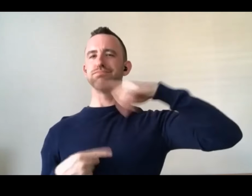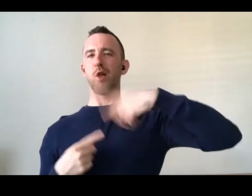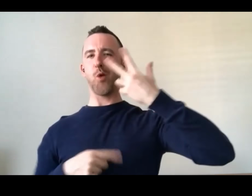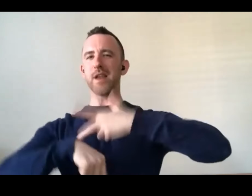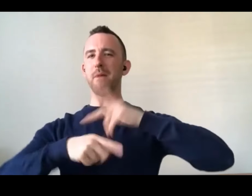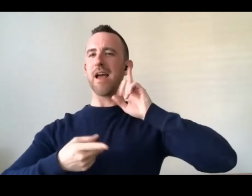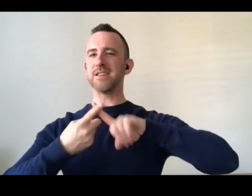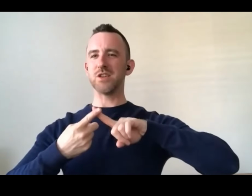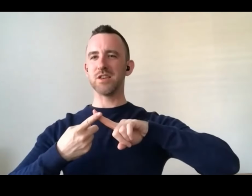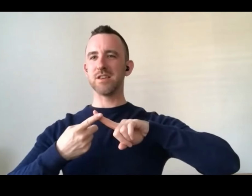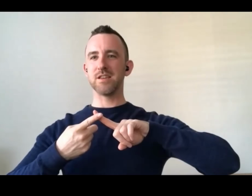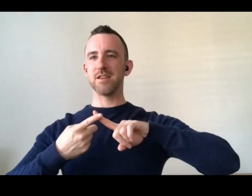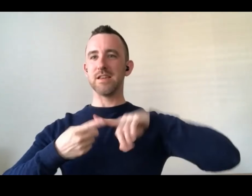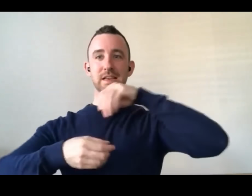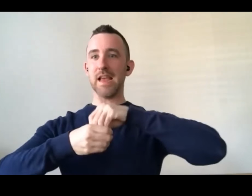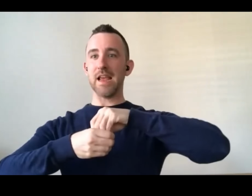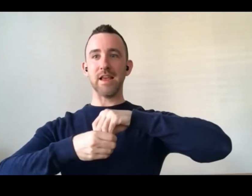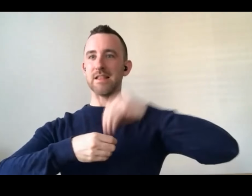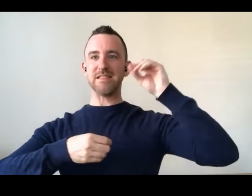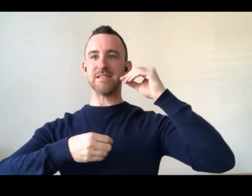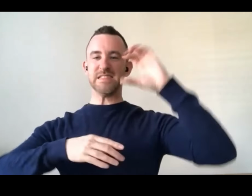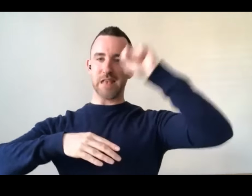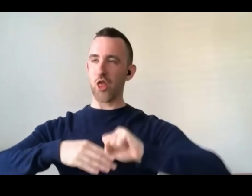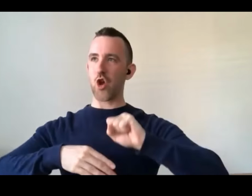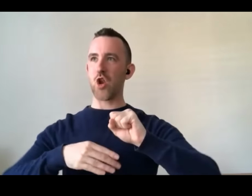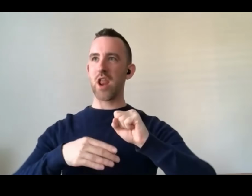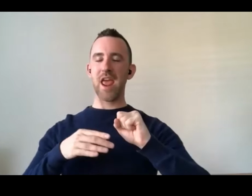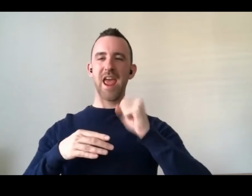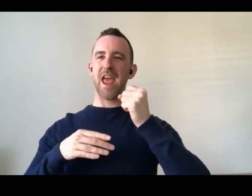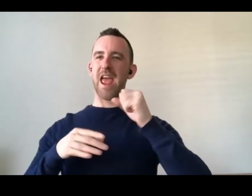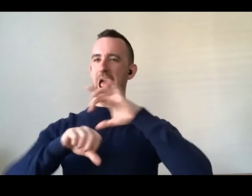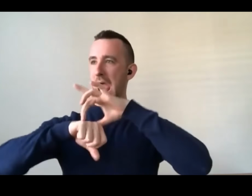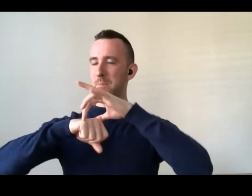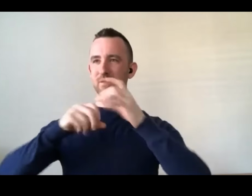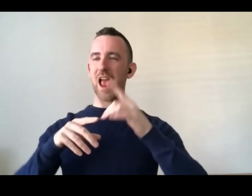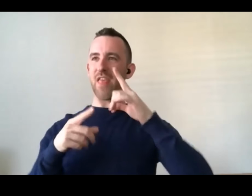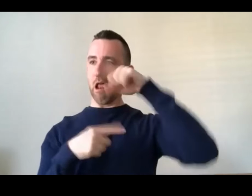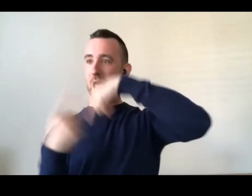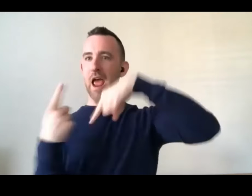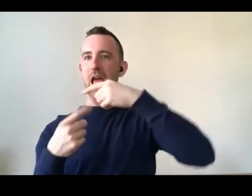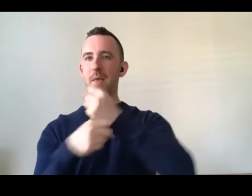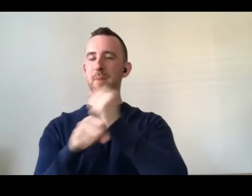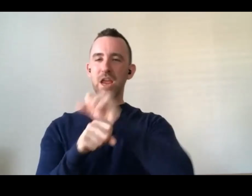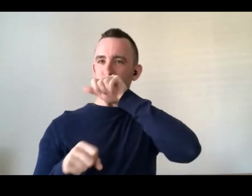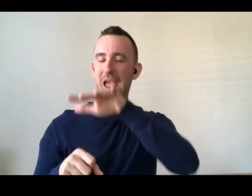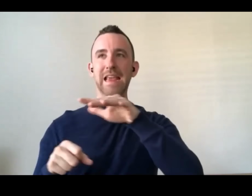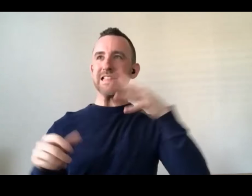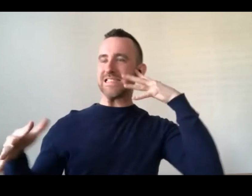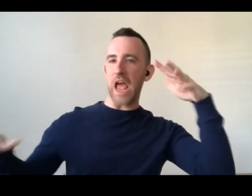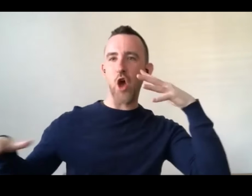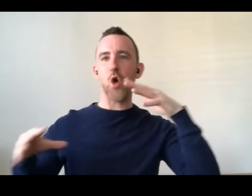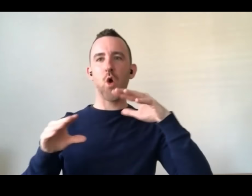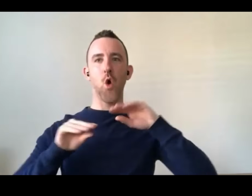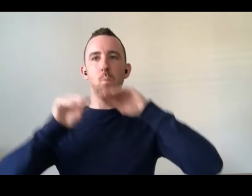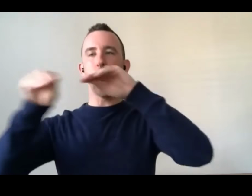until you're in the southern hemisphere, in which case spin around clockwise 3 times, and then make dragon sounds. I don't know, move forward